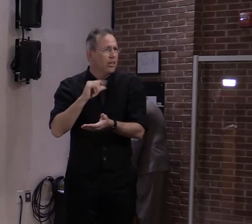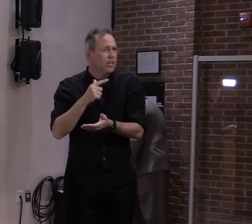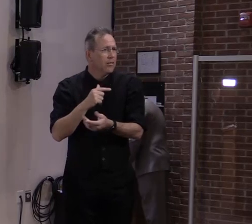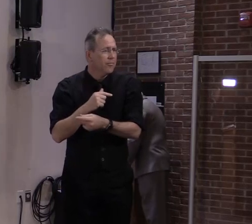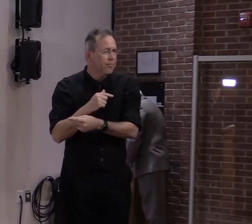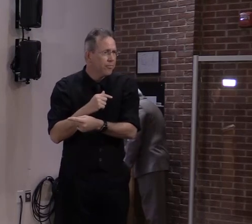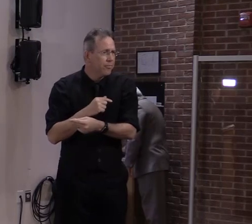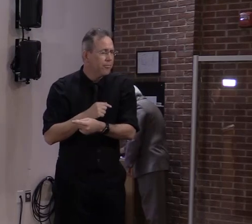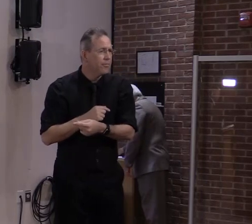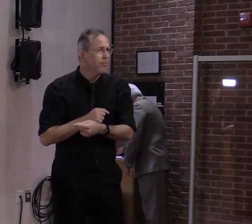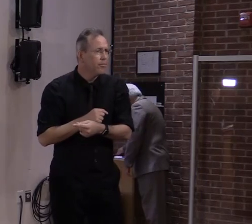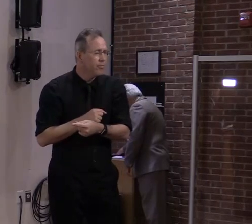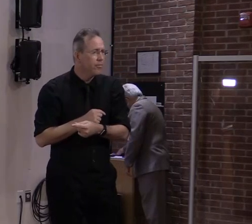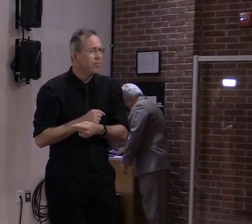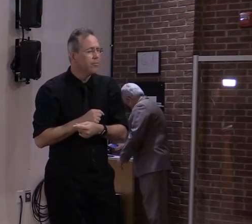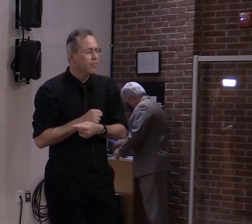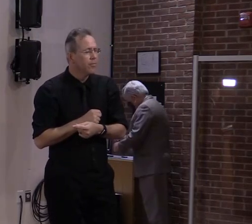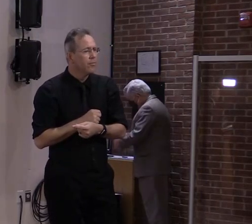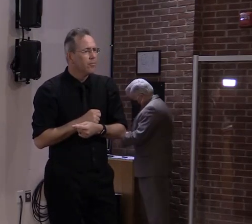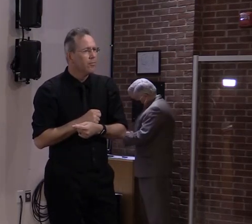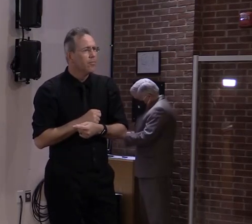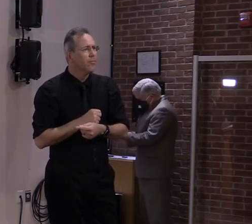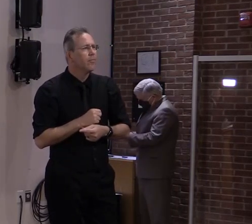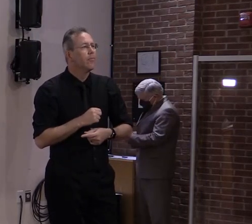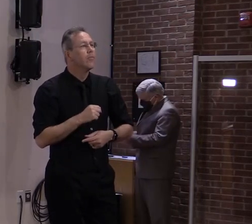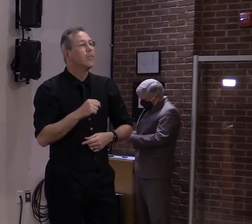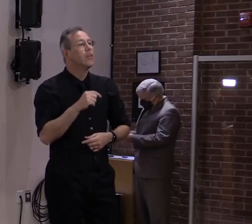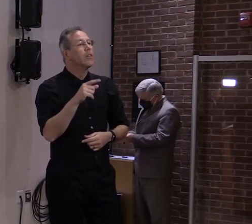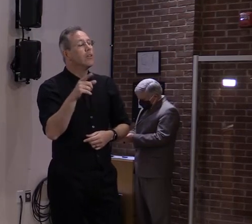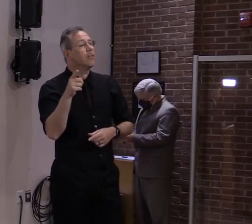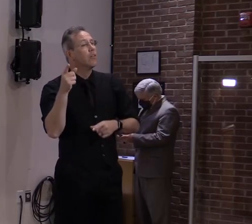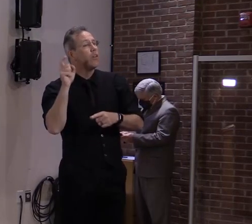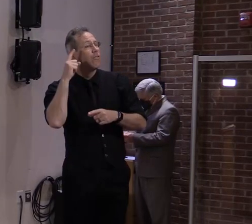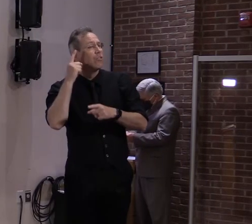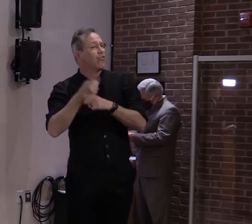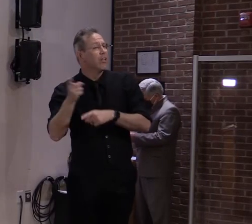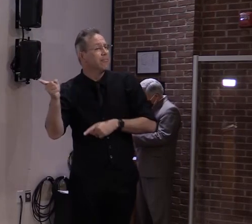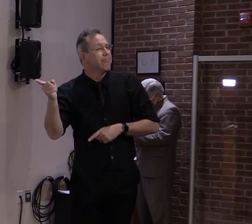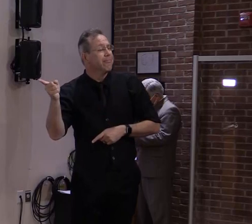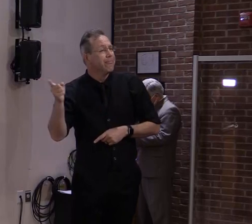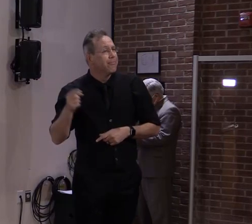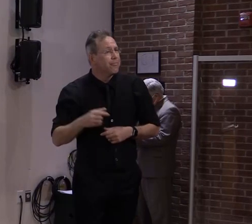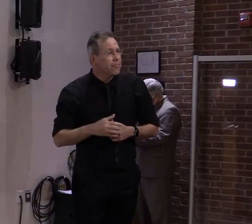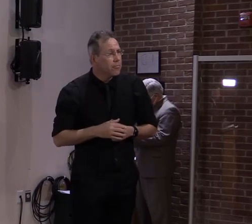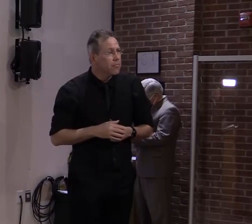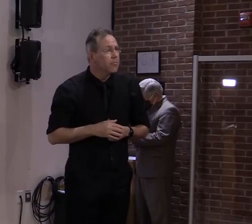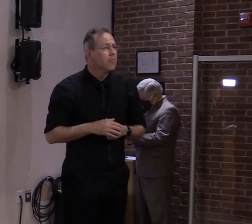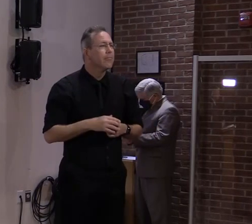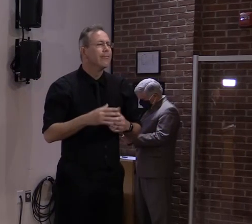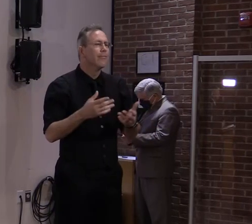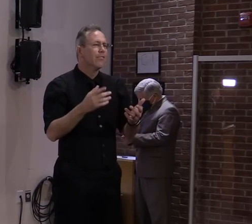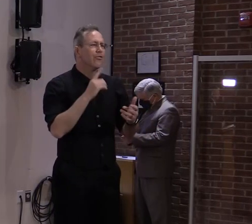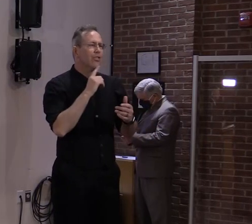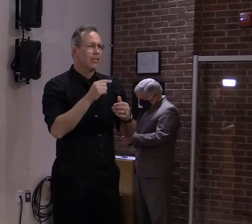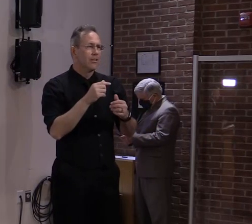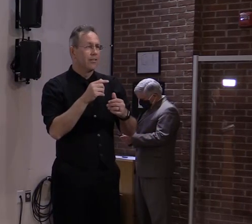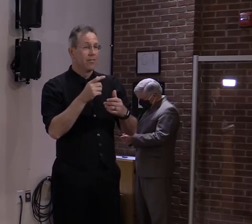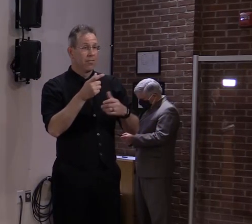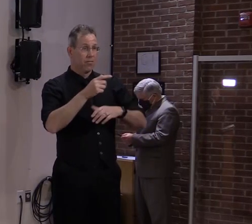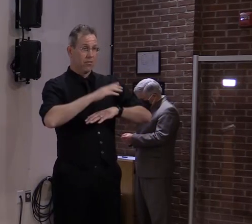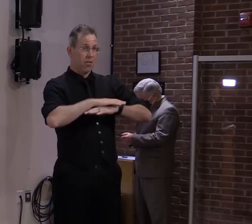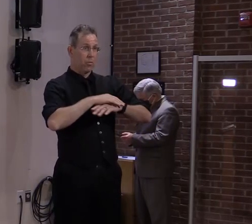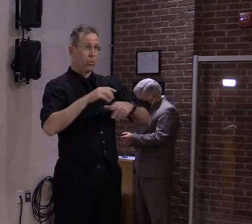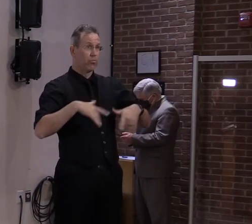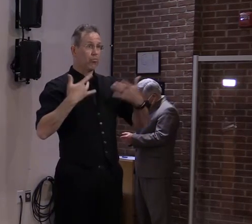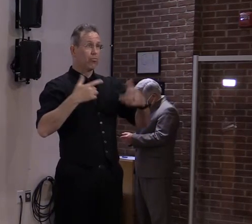Good afternoon. You're right, Governor. I think some of that relates to regulations that individual operators have decided to put in place.